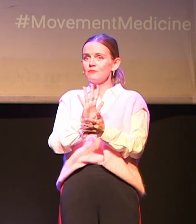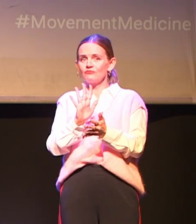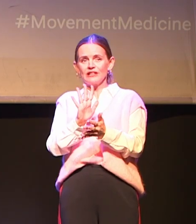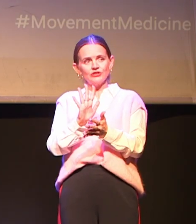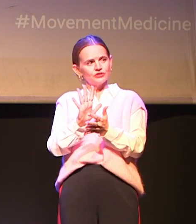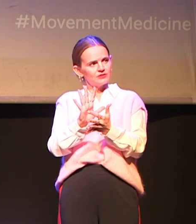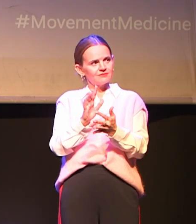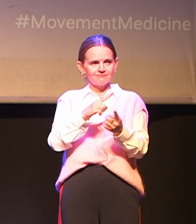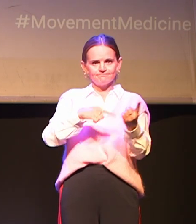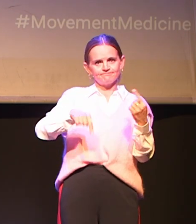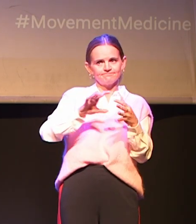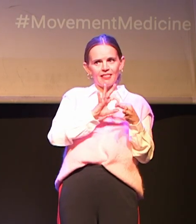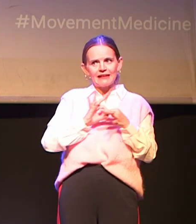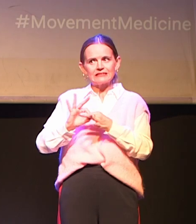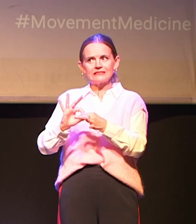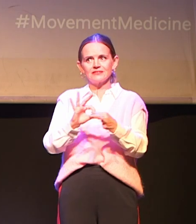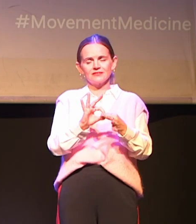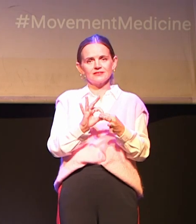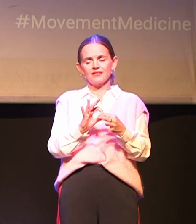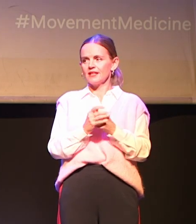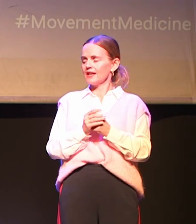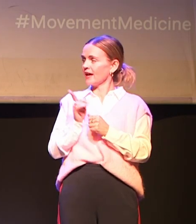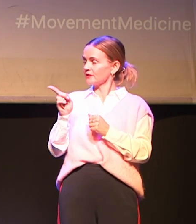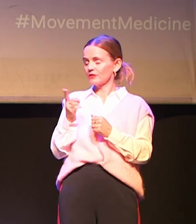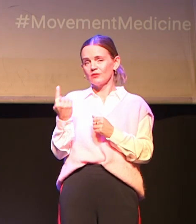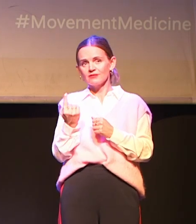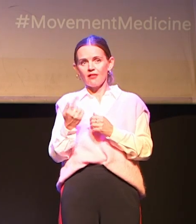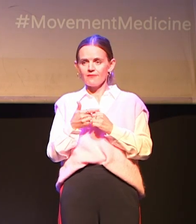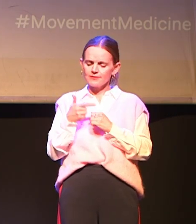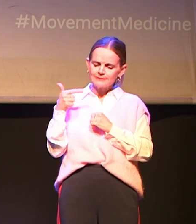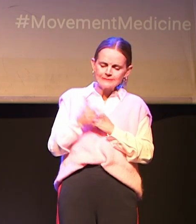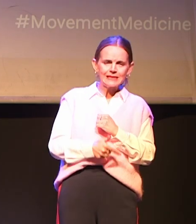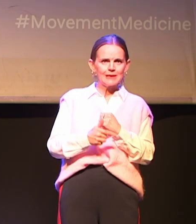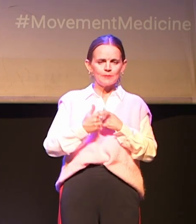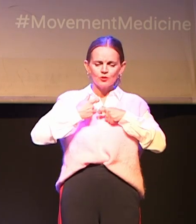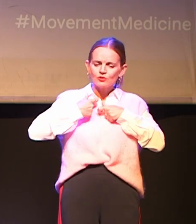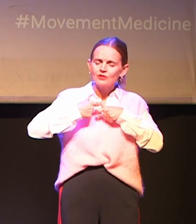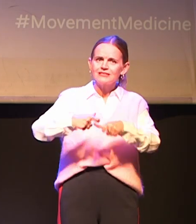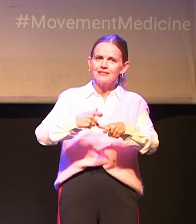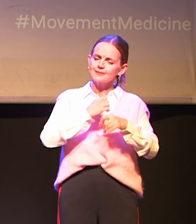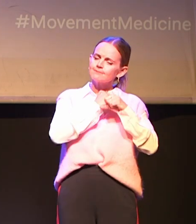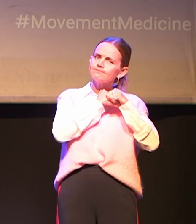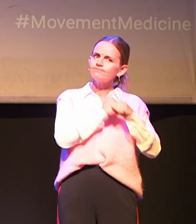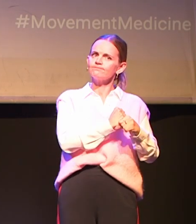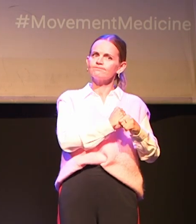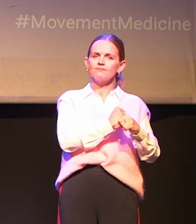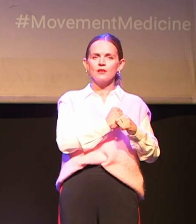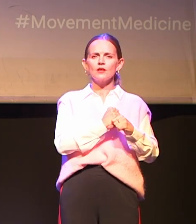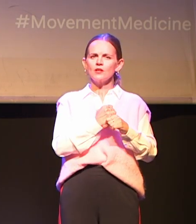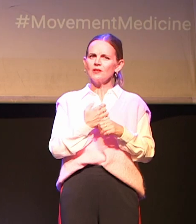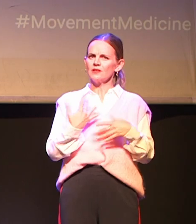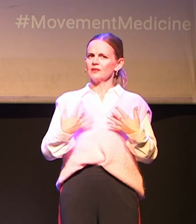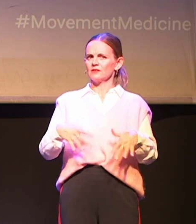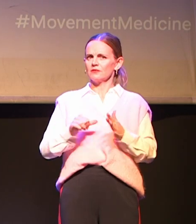ours, and being in such a deep, consistent rigor and commitment, which is hard to